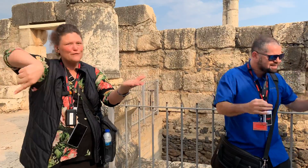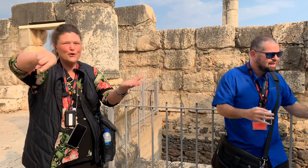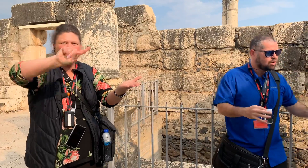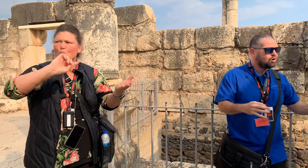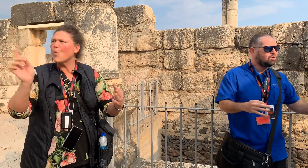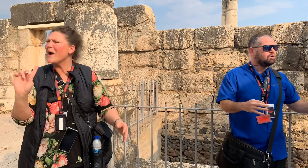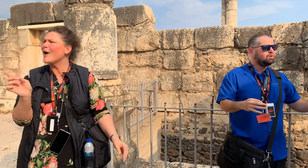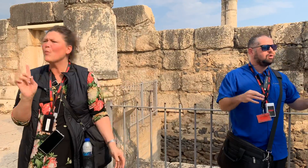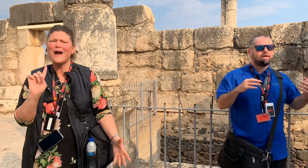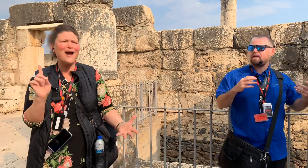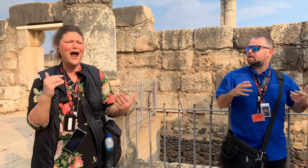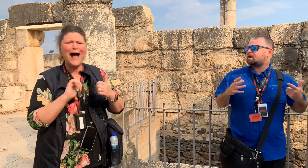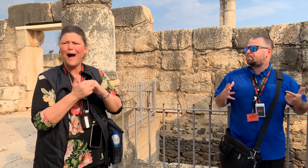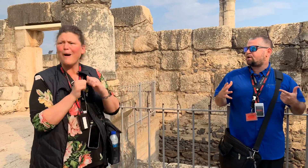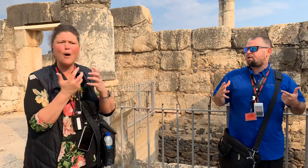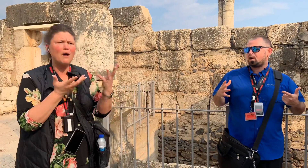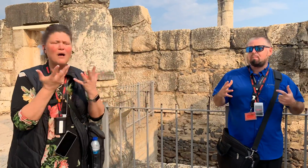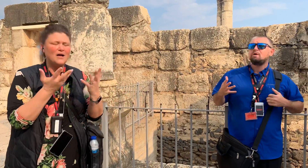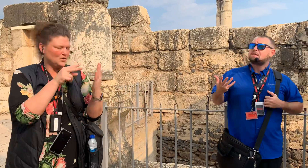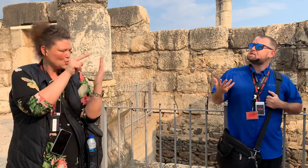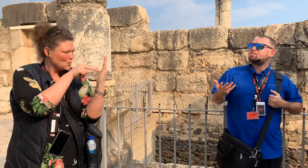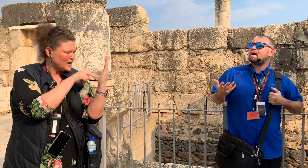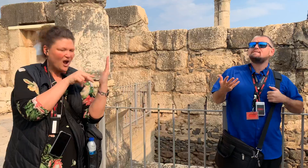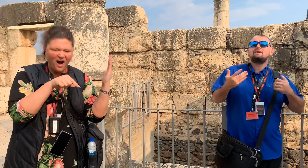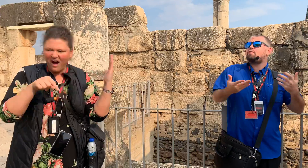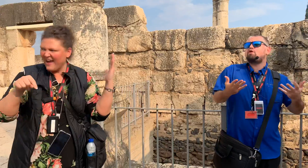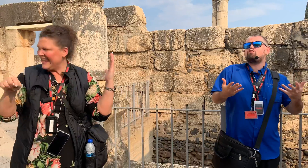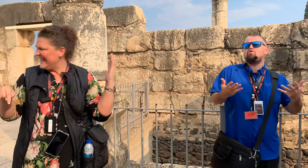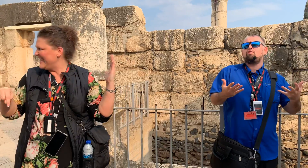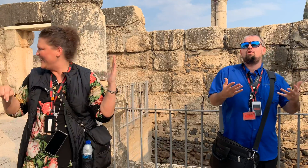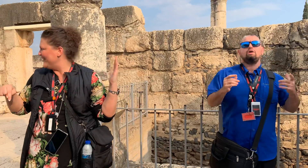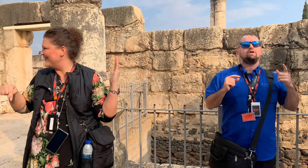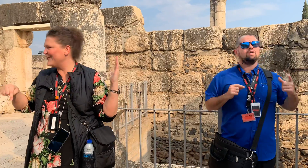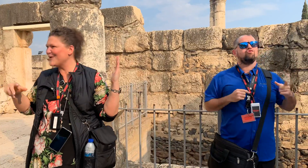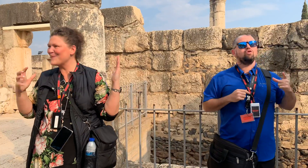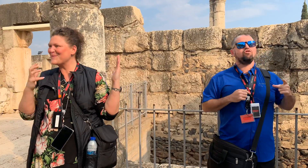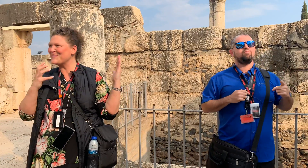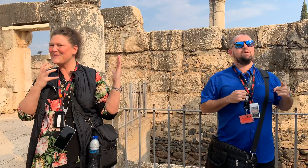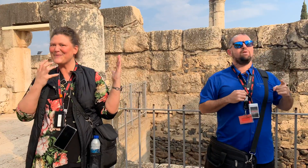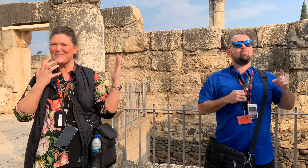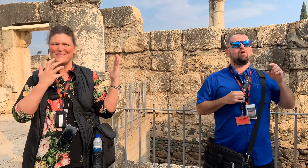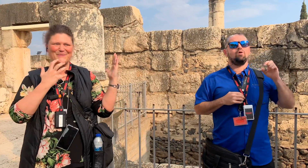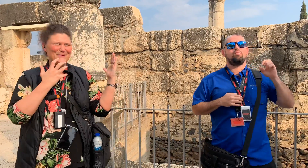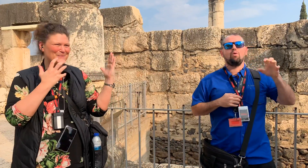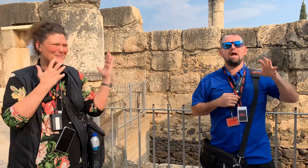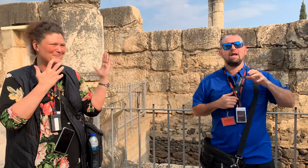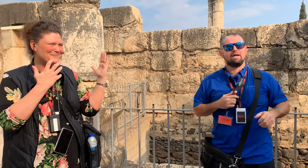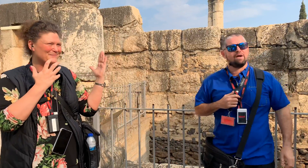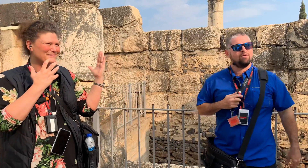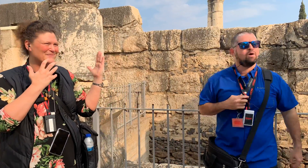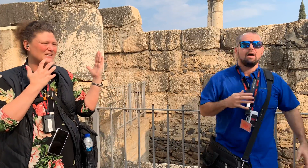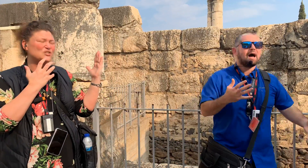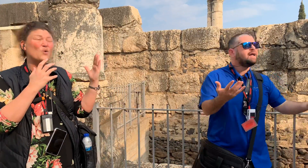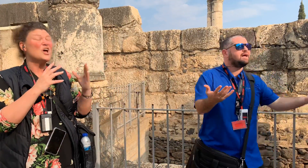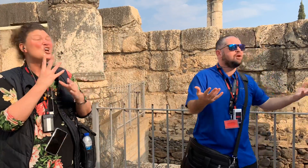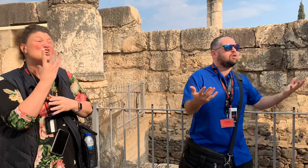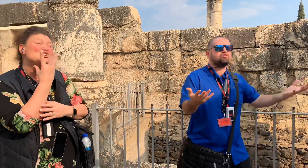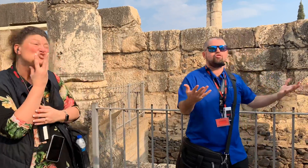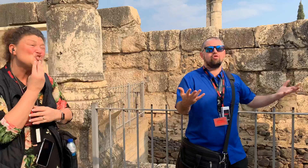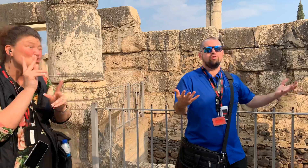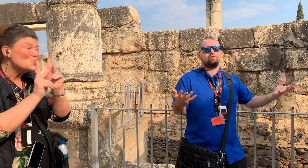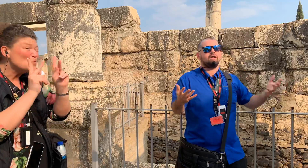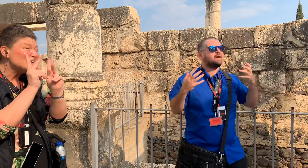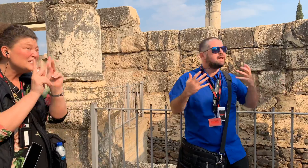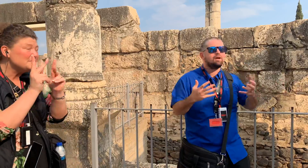of a synagogue in Capernaum. So guys, I'm not sure the Jewish people were praying here. I